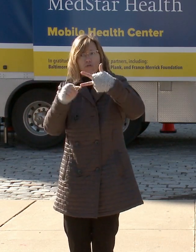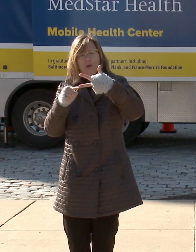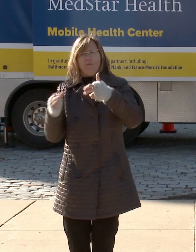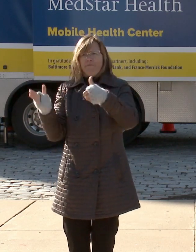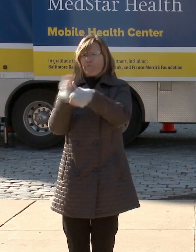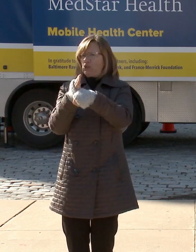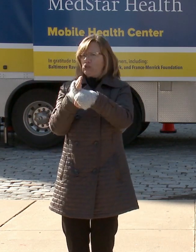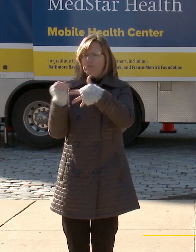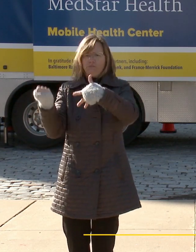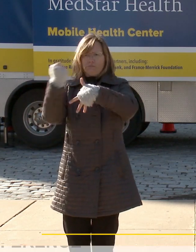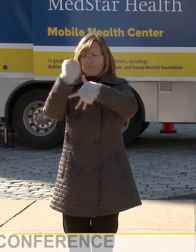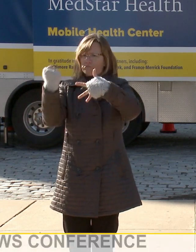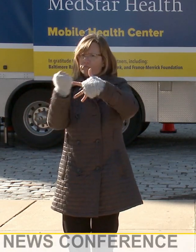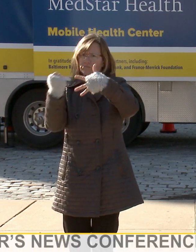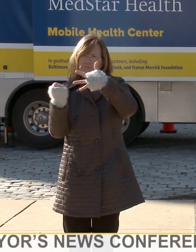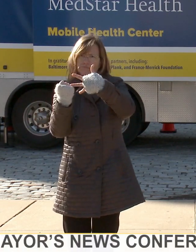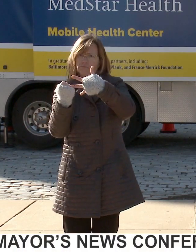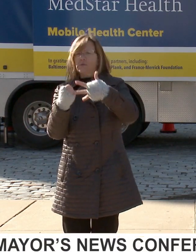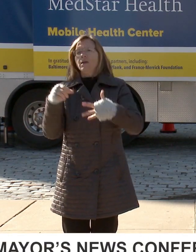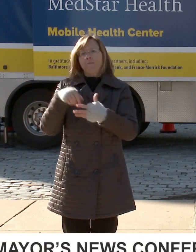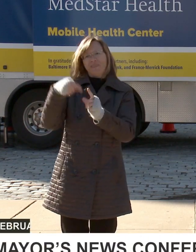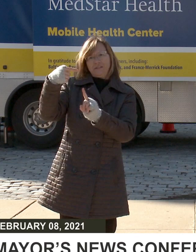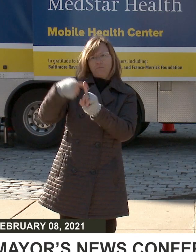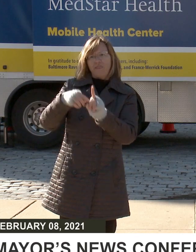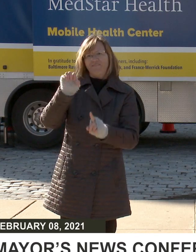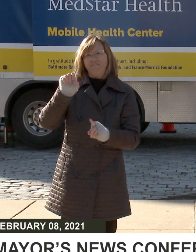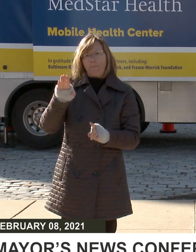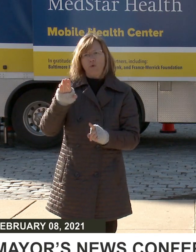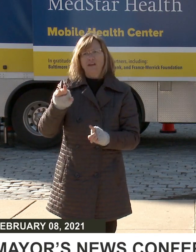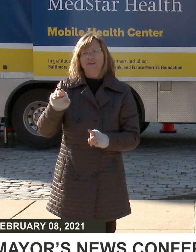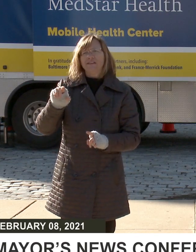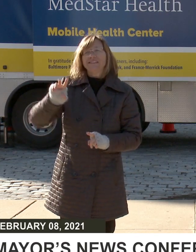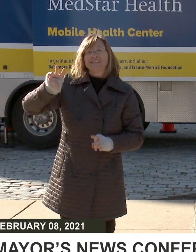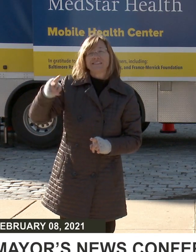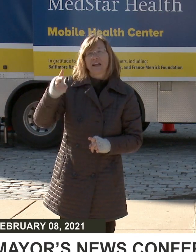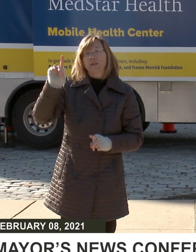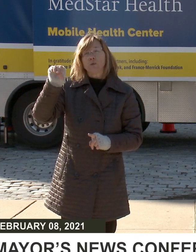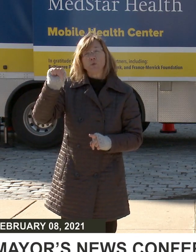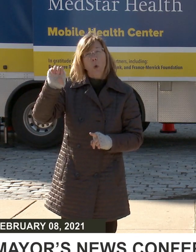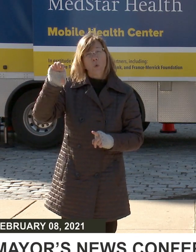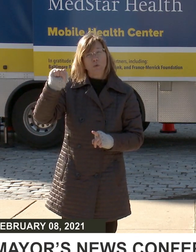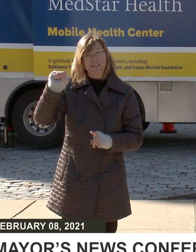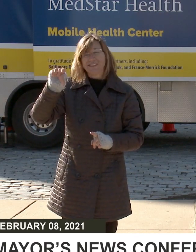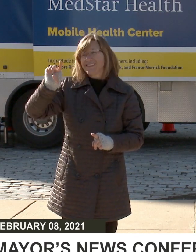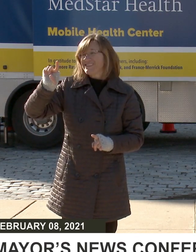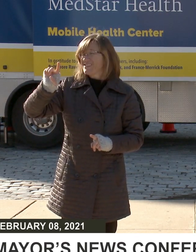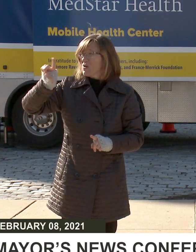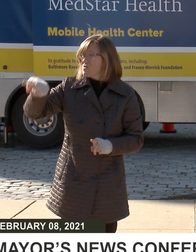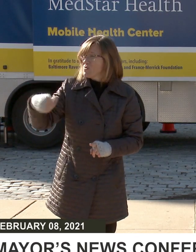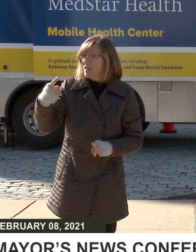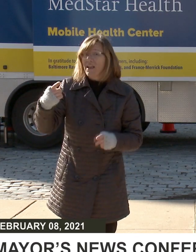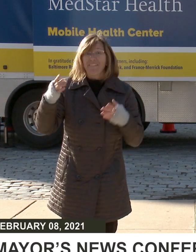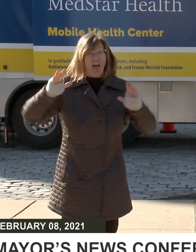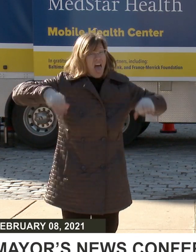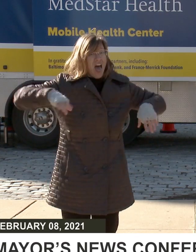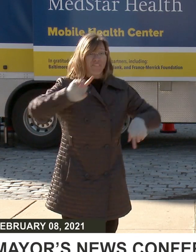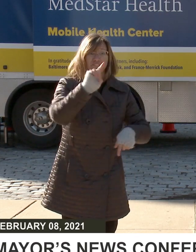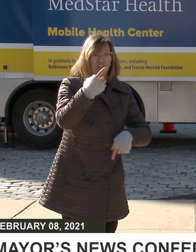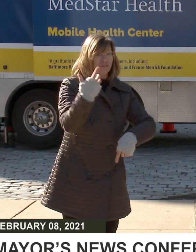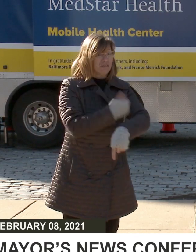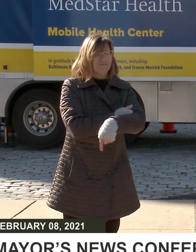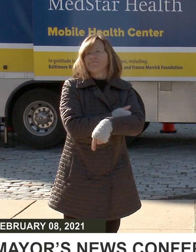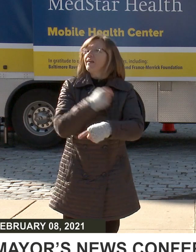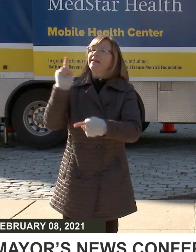of February, our current vaccine pod is only doing second doses. But again, individuals can call into that MAP call line,